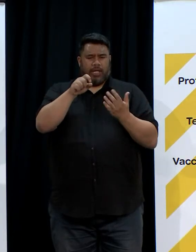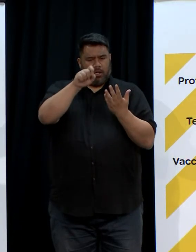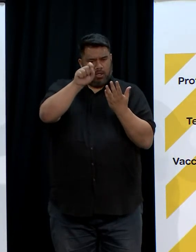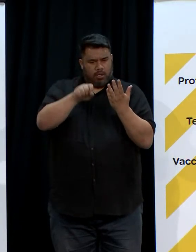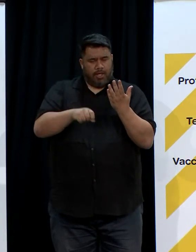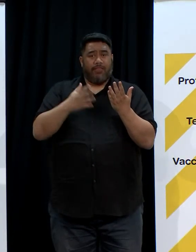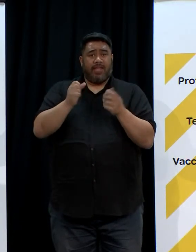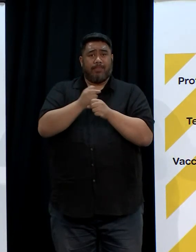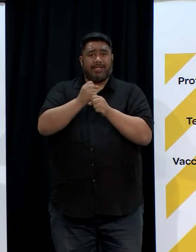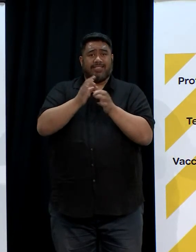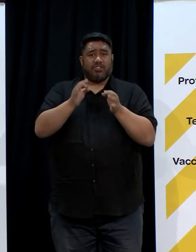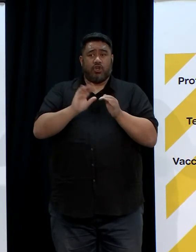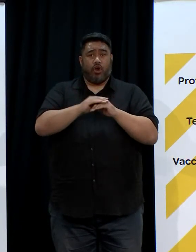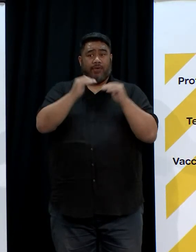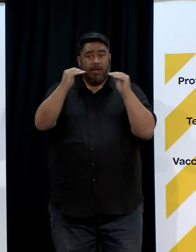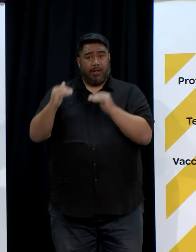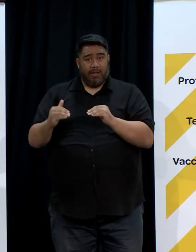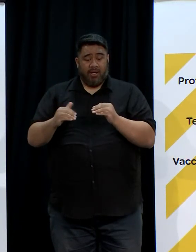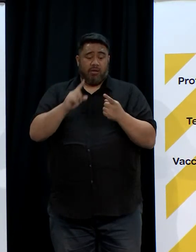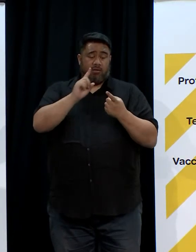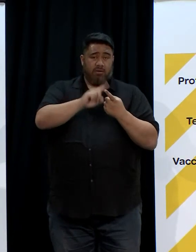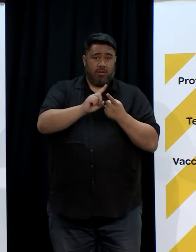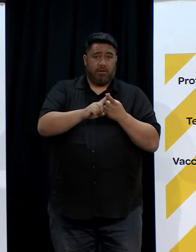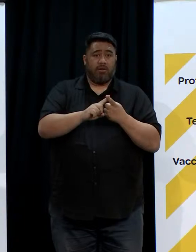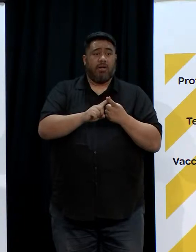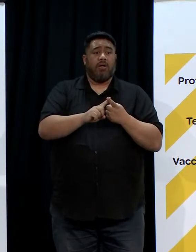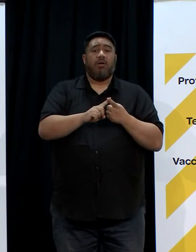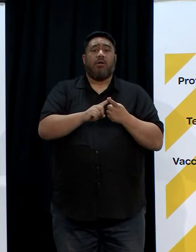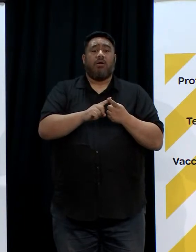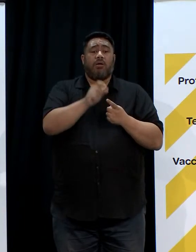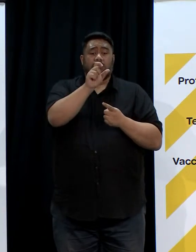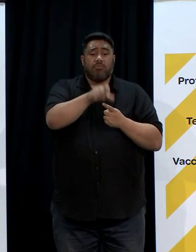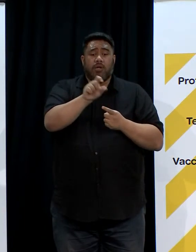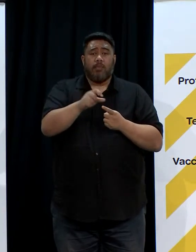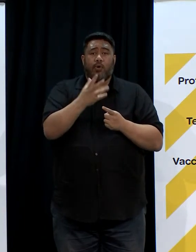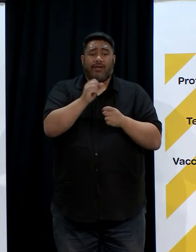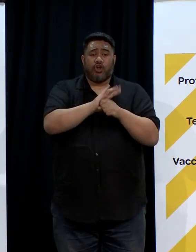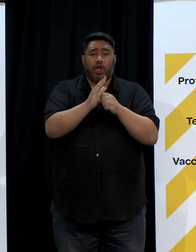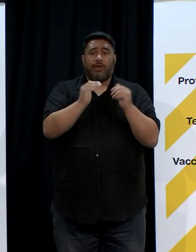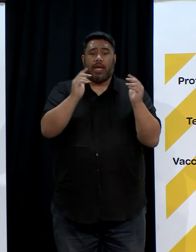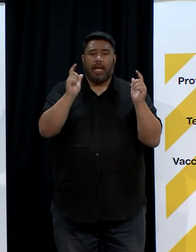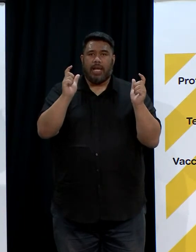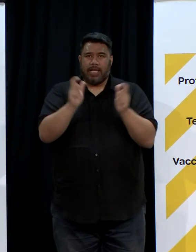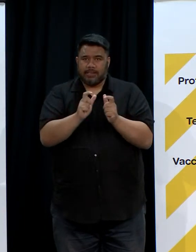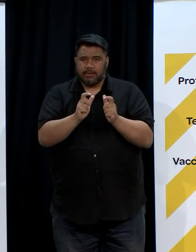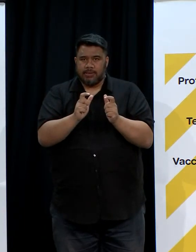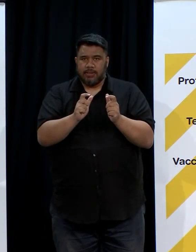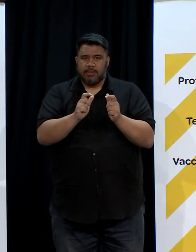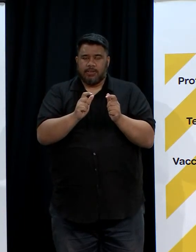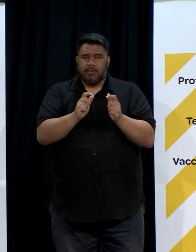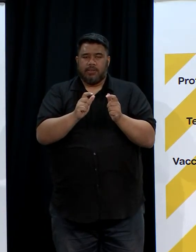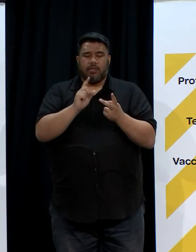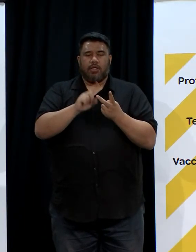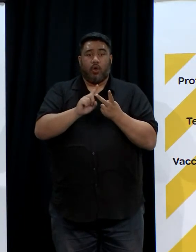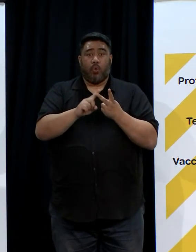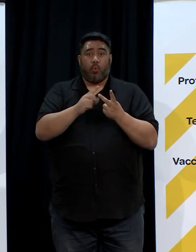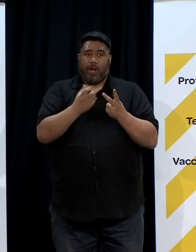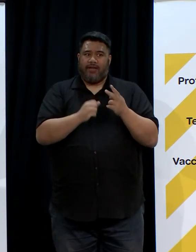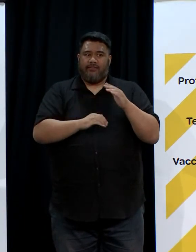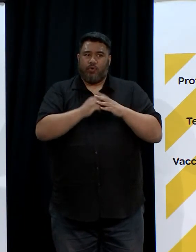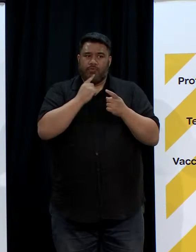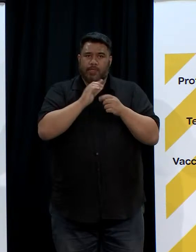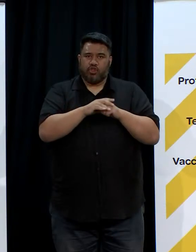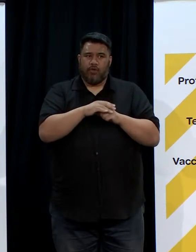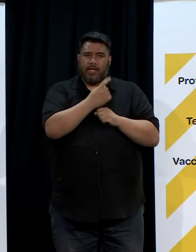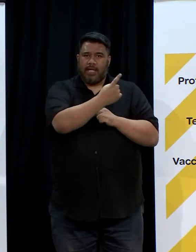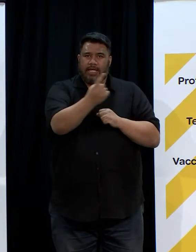looking for all along. That is that case numbers are coming down. That is that we know as much as we possibly can about the cases, that they're connected